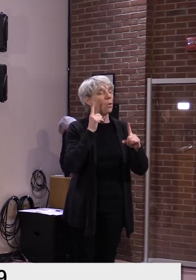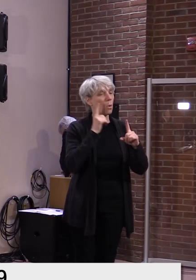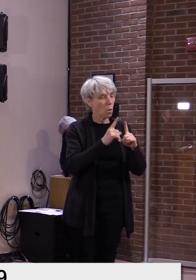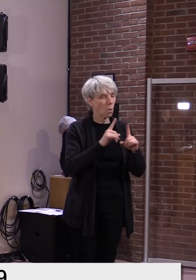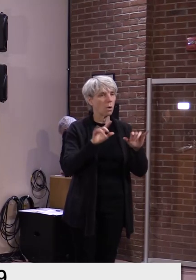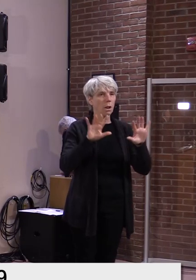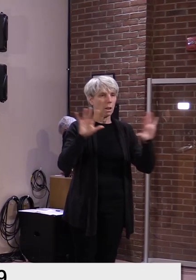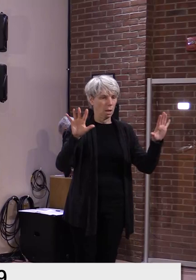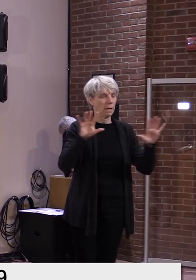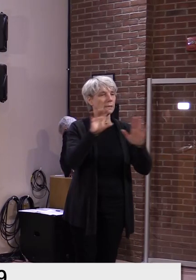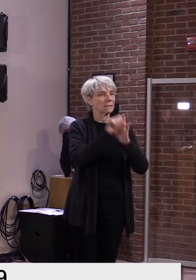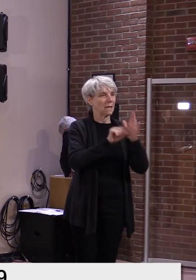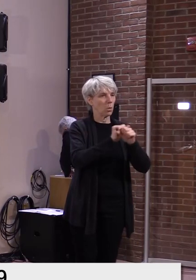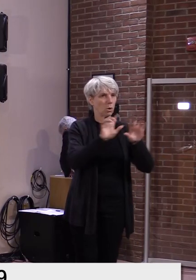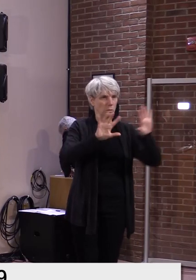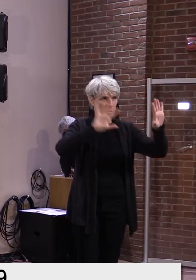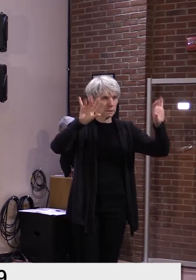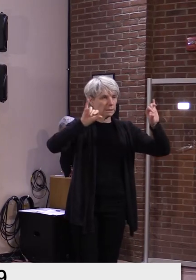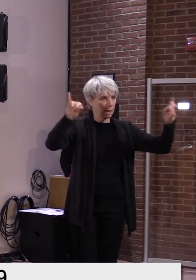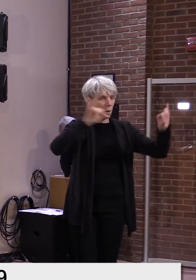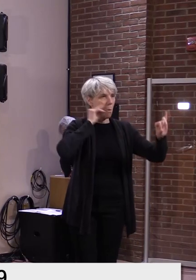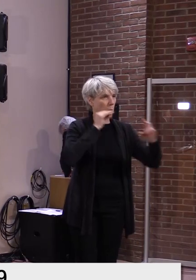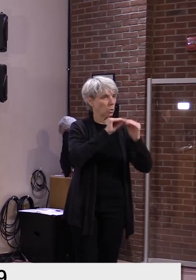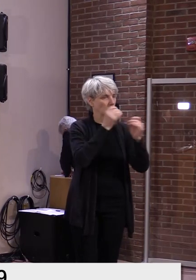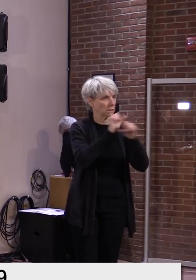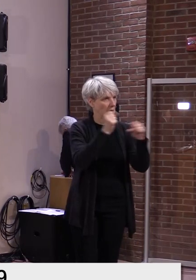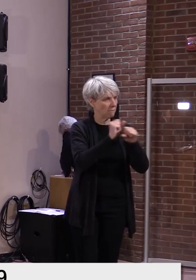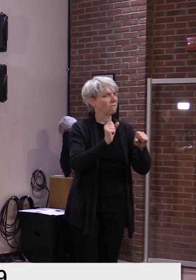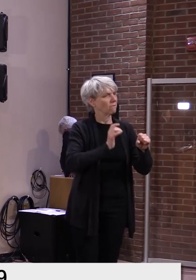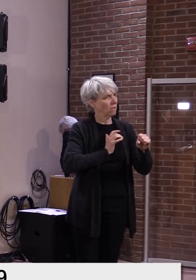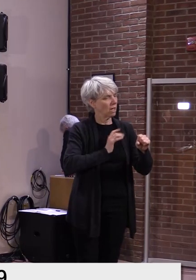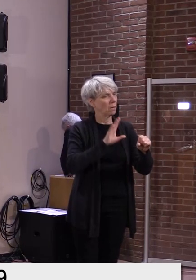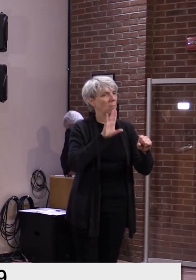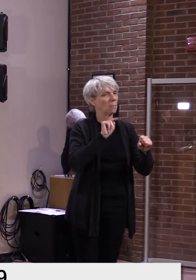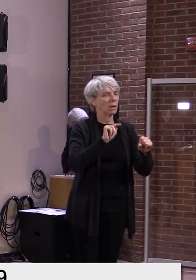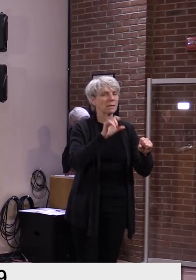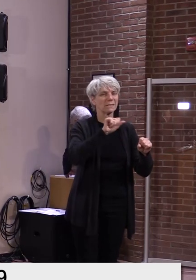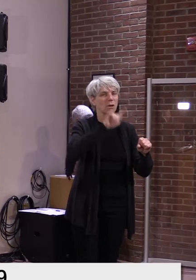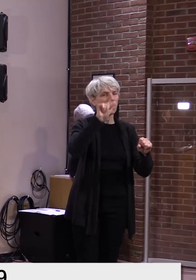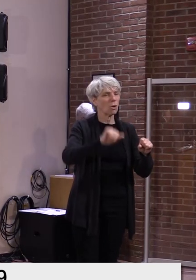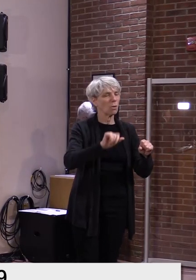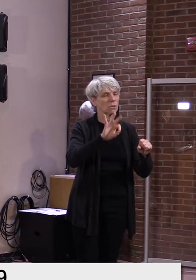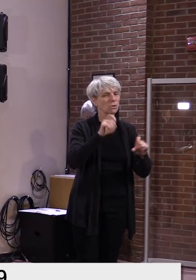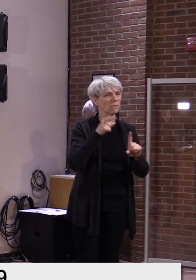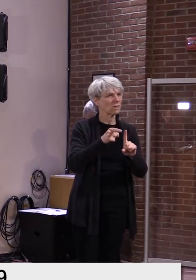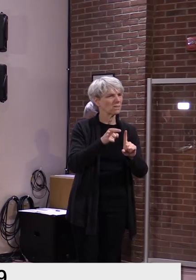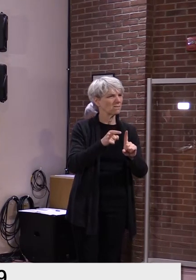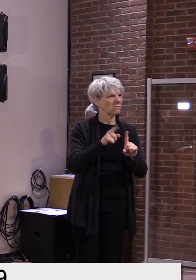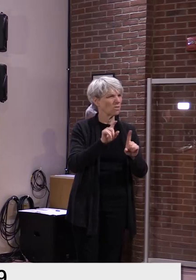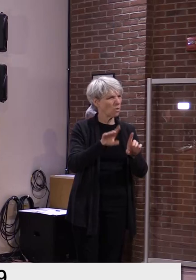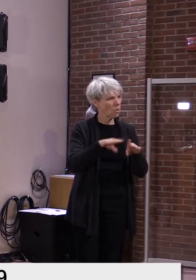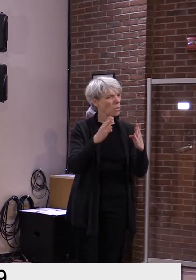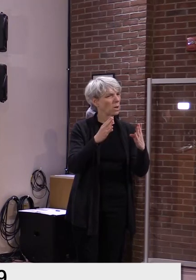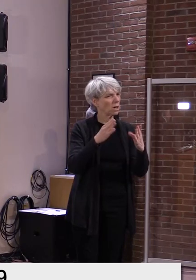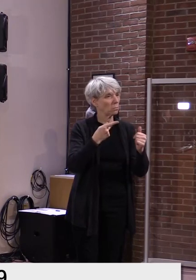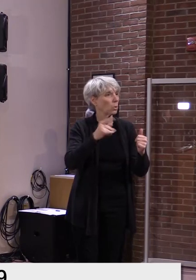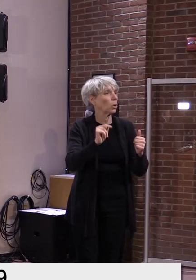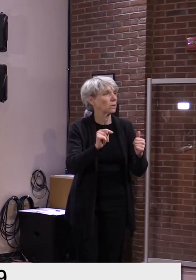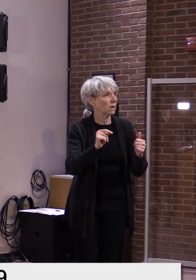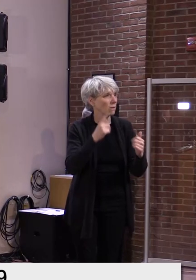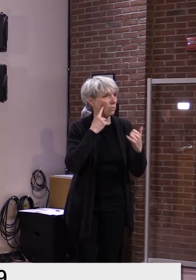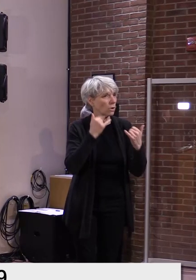I'm curious why the DMV wouldn't reopen the St. Albans office, at least on a part-time basis, in